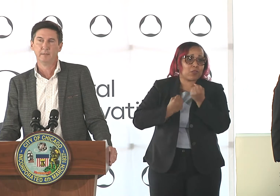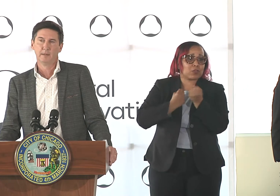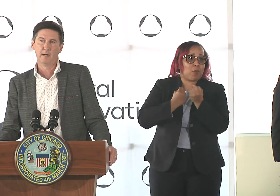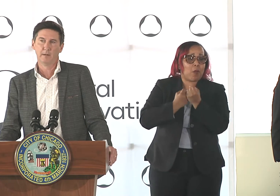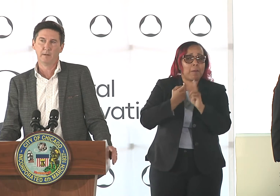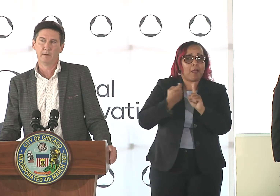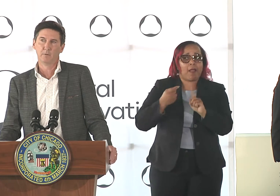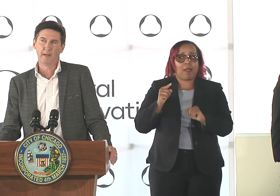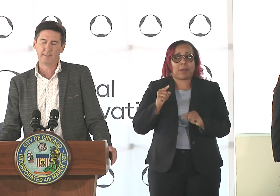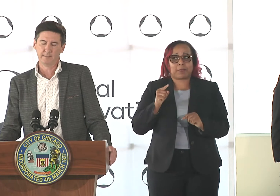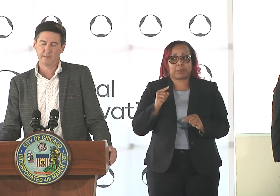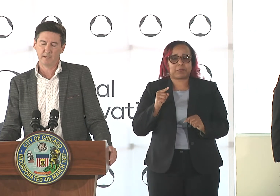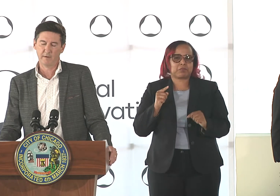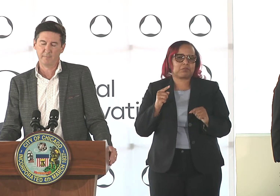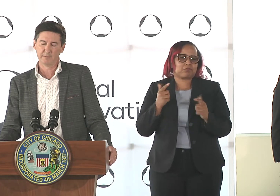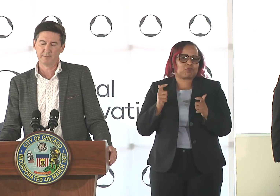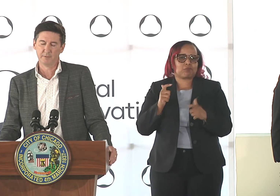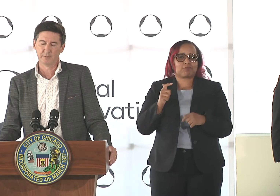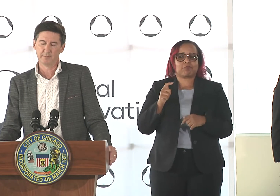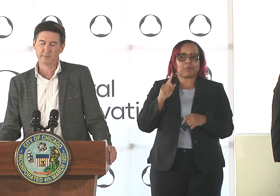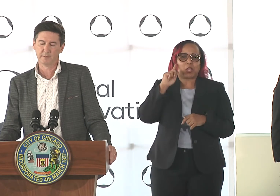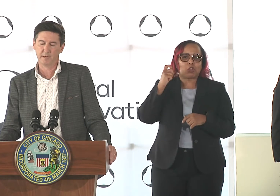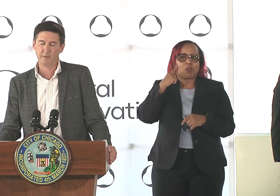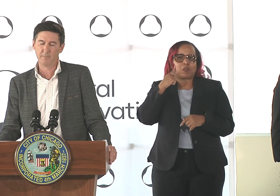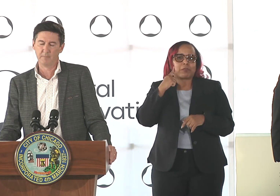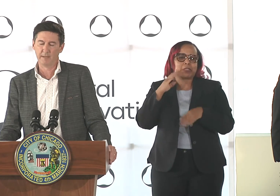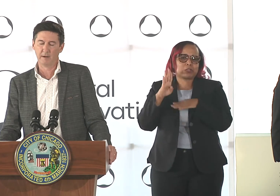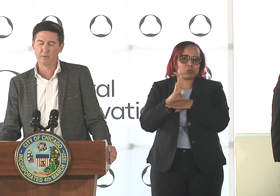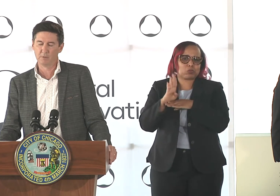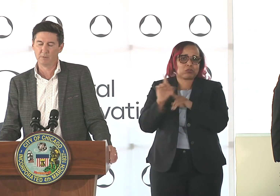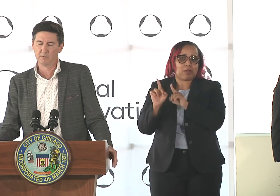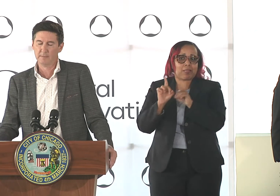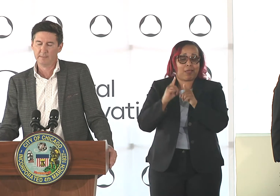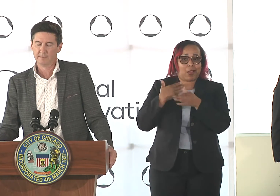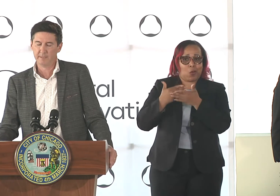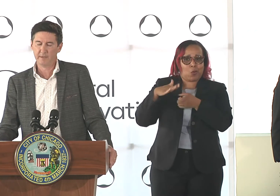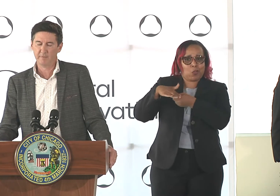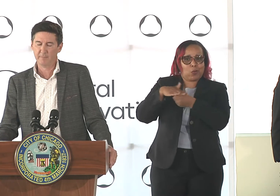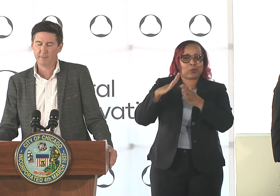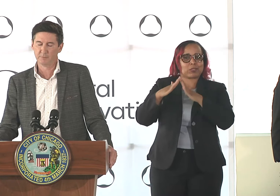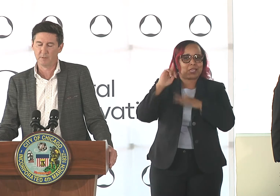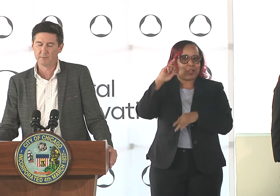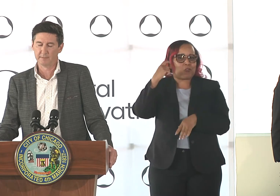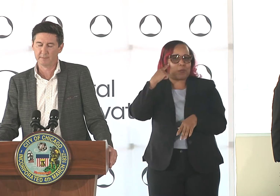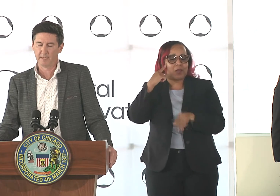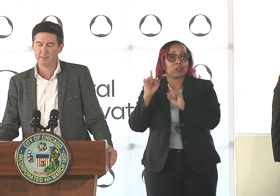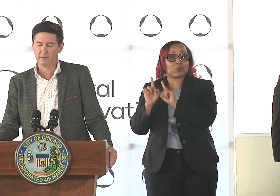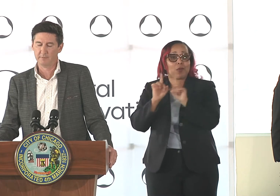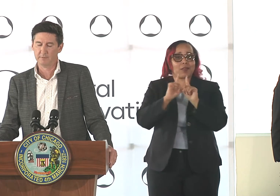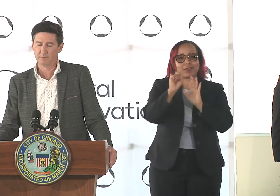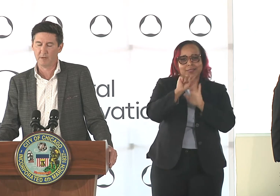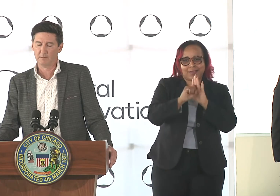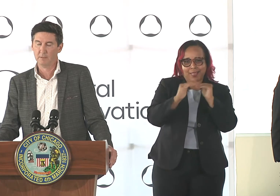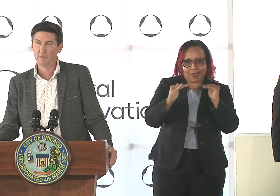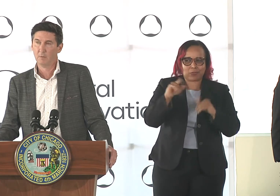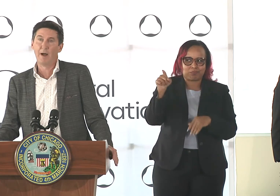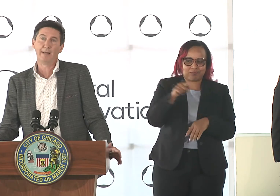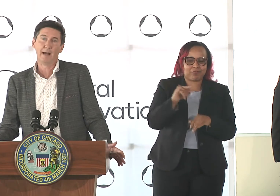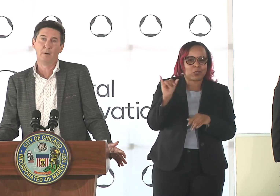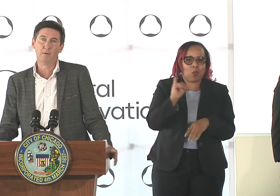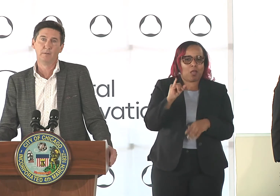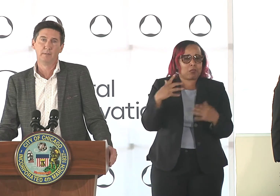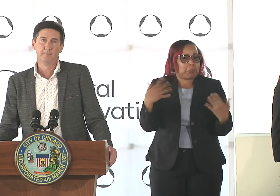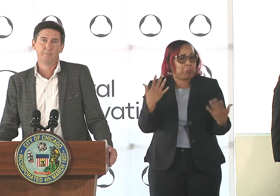by great government institutions like our local city government as well as at the state level as well.